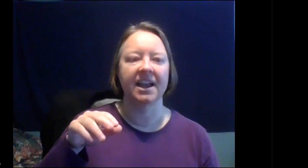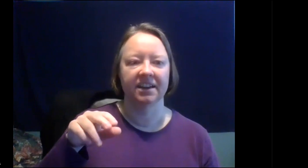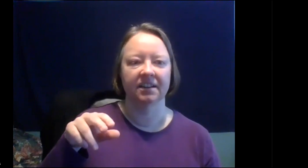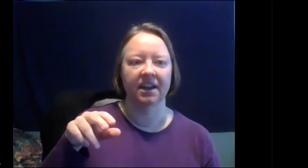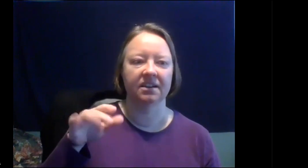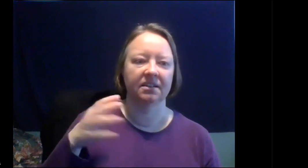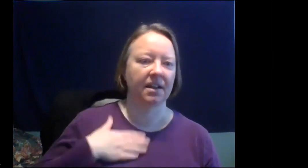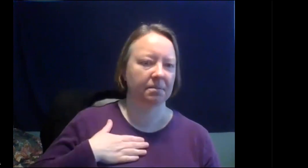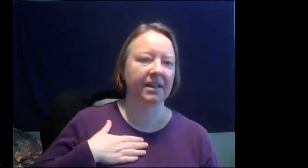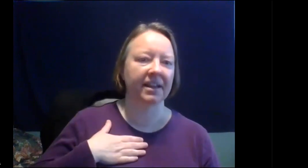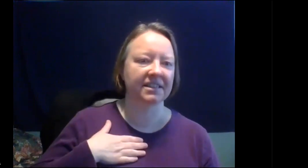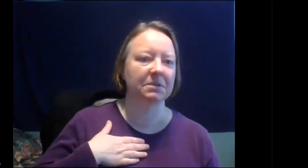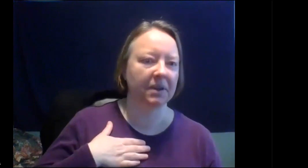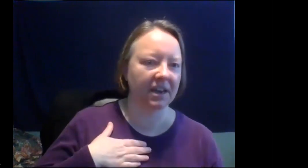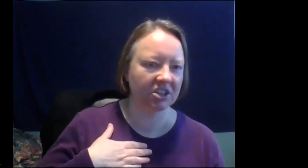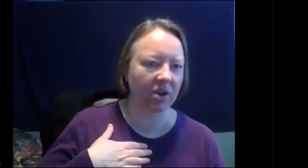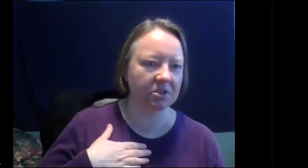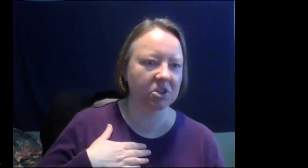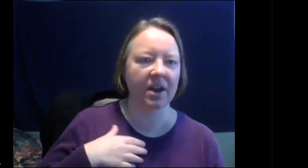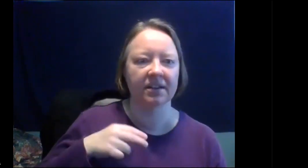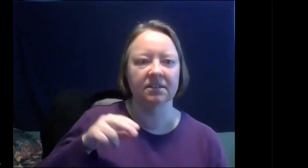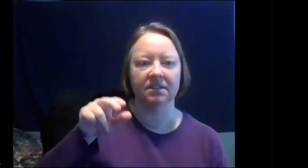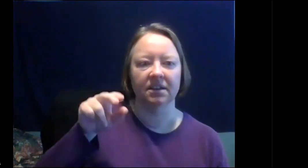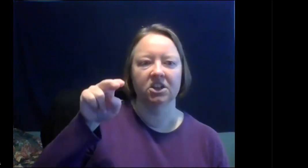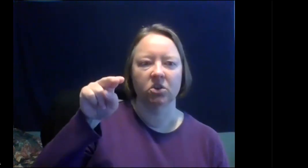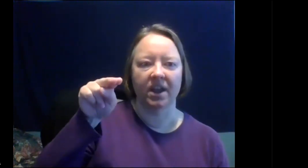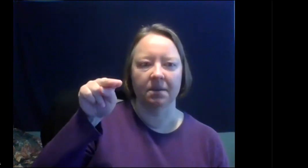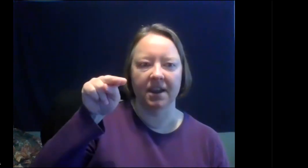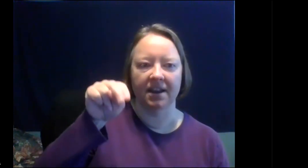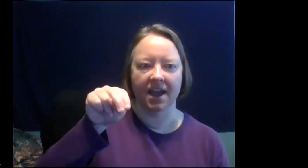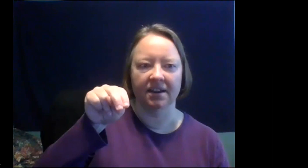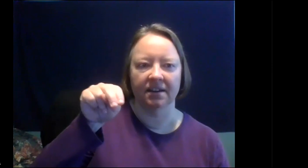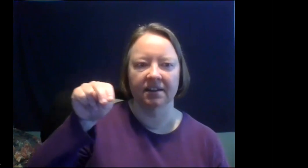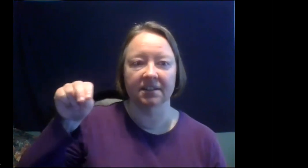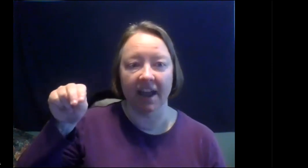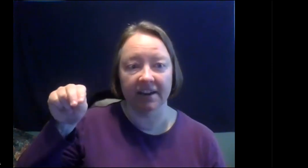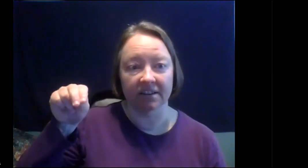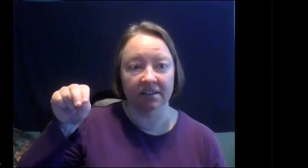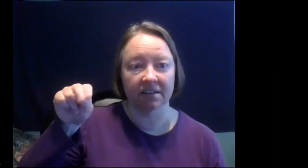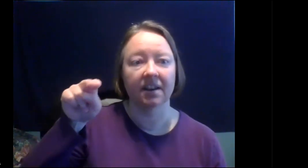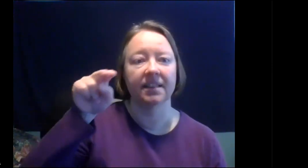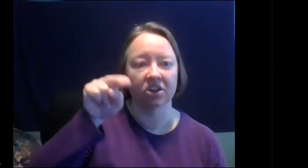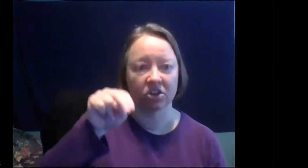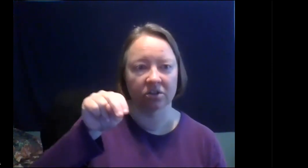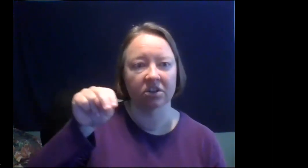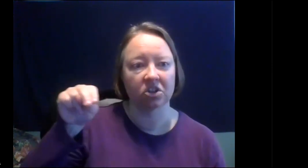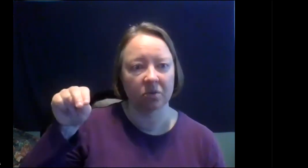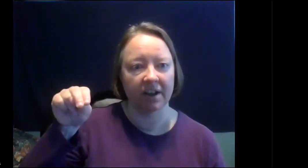slide it, like my last name is McGinnis, so I have 2 N's. So I can make an N and slide it, and that shows there's 2